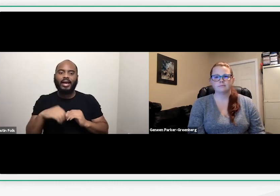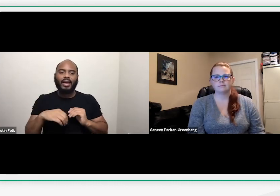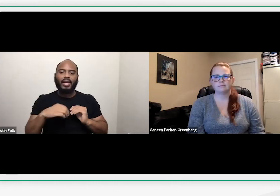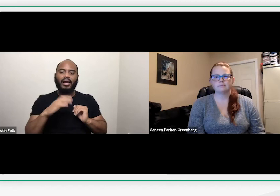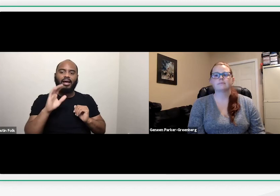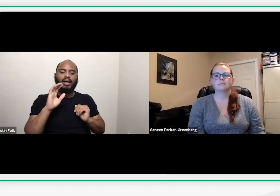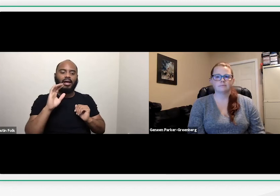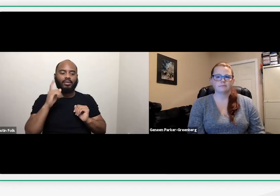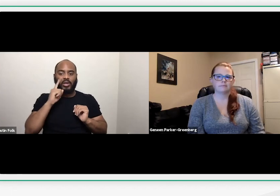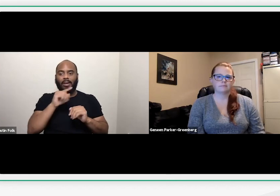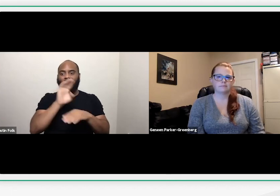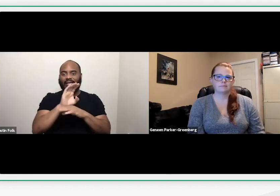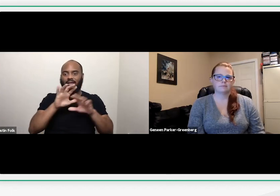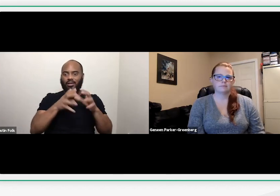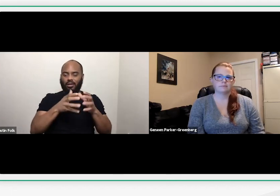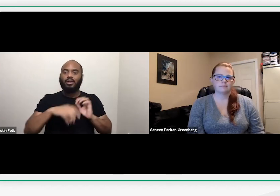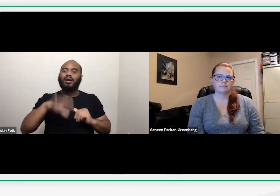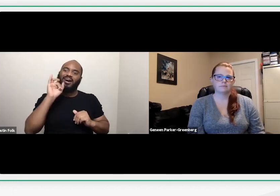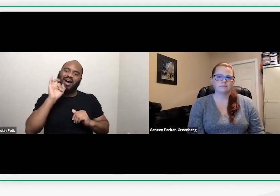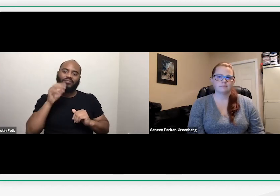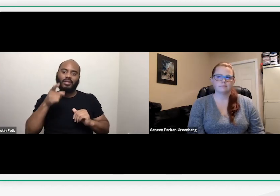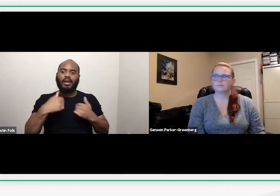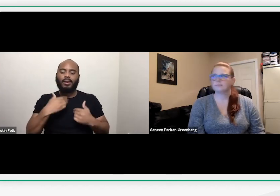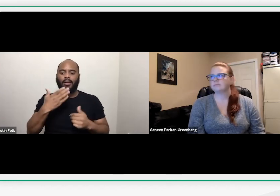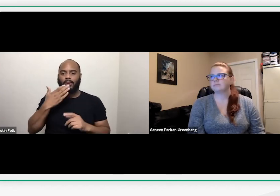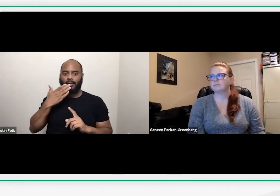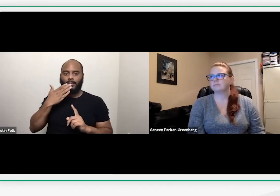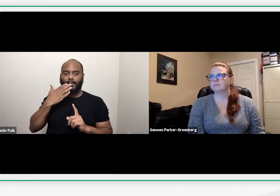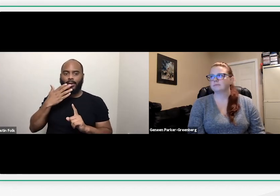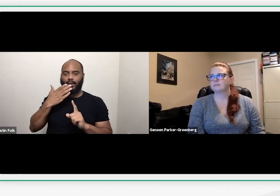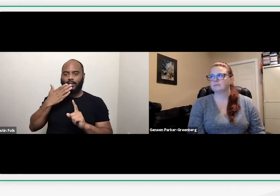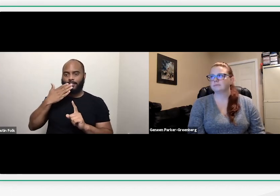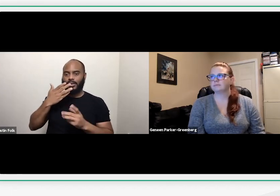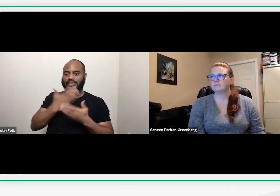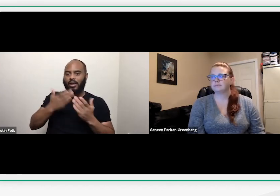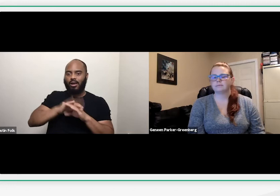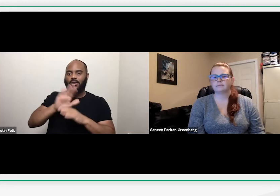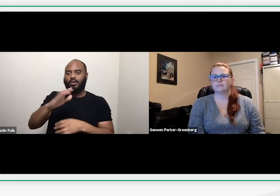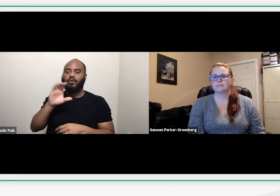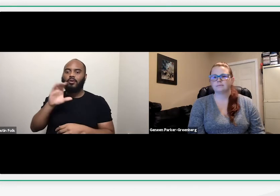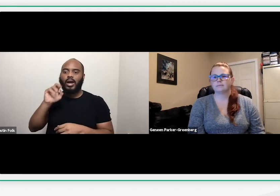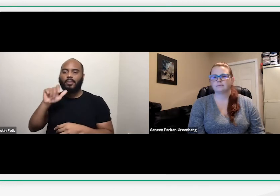Also, keep your record clean, and that comes also your criminal record applies there